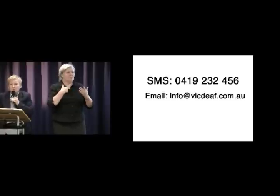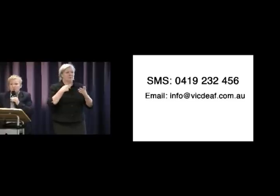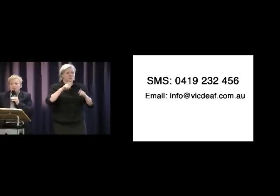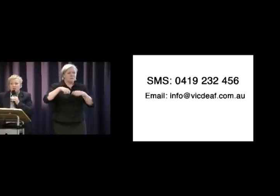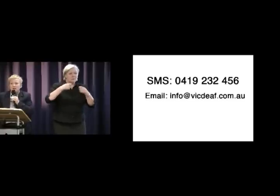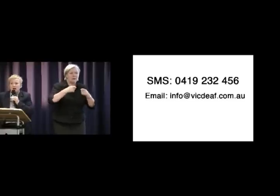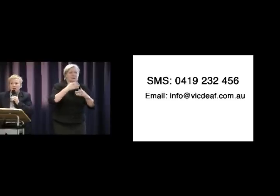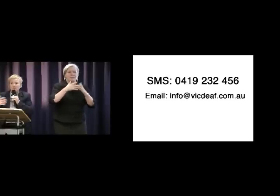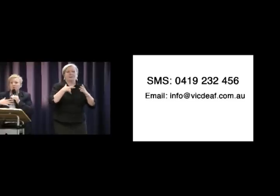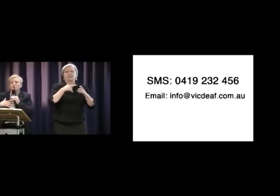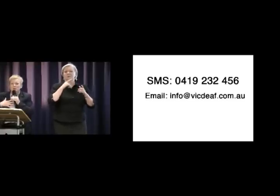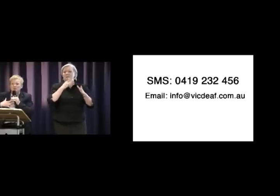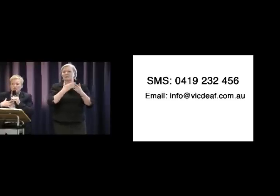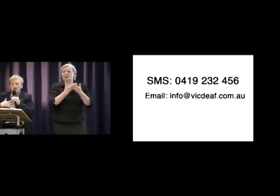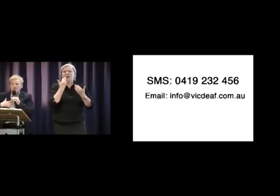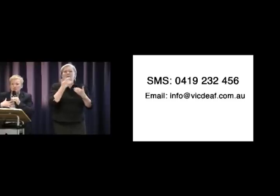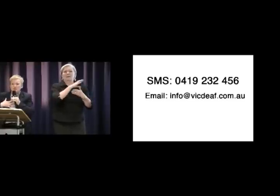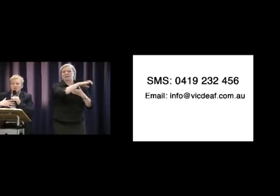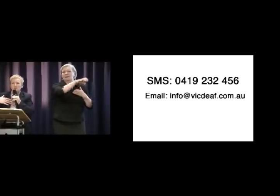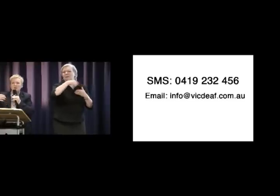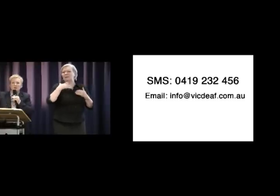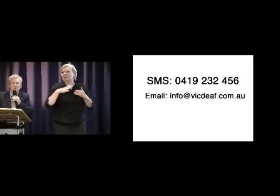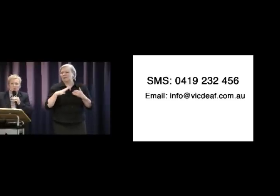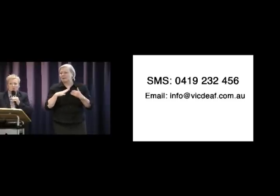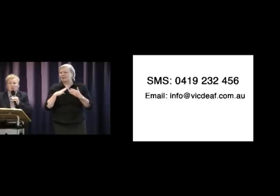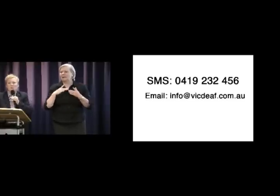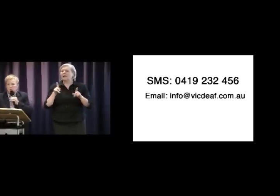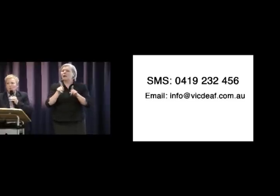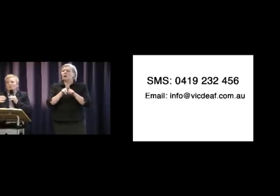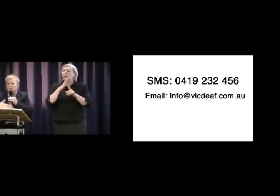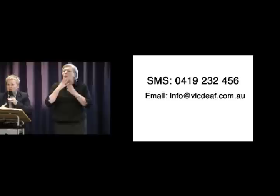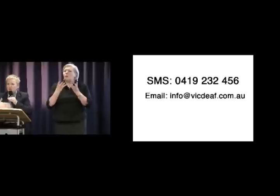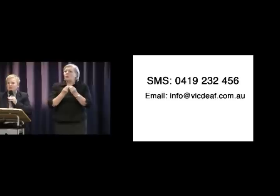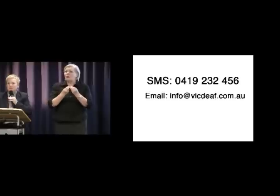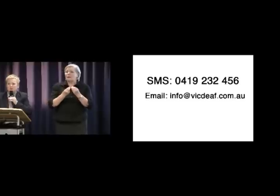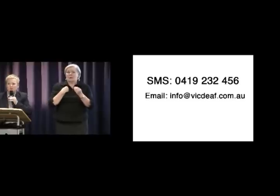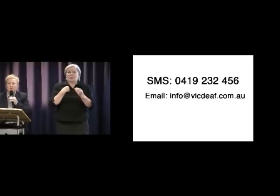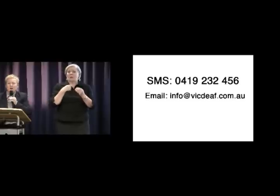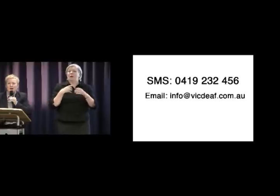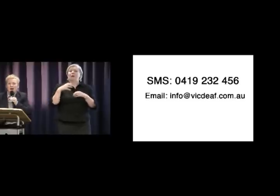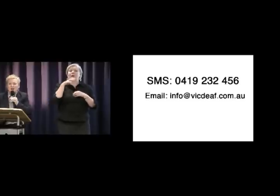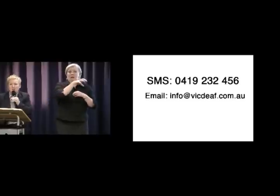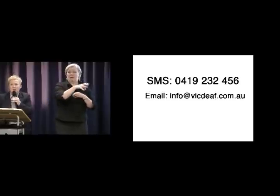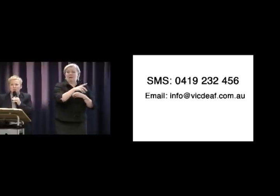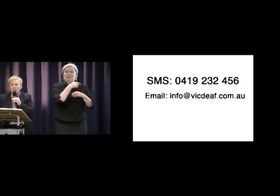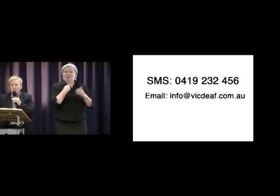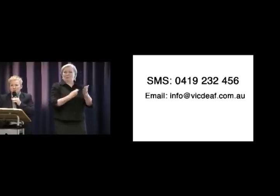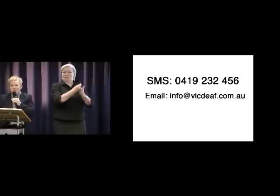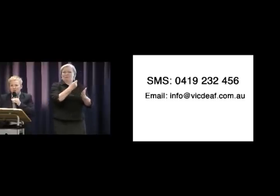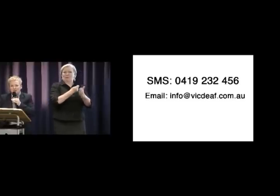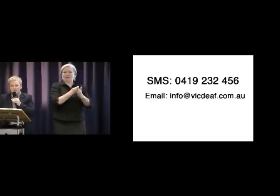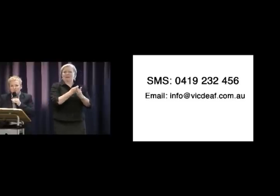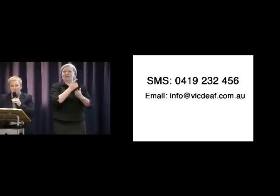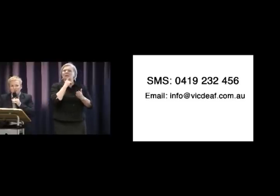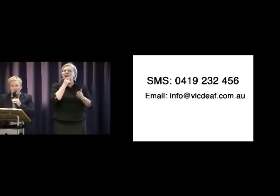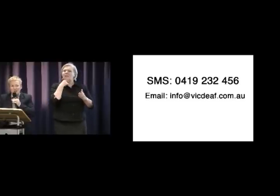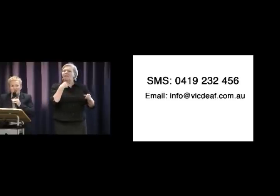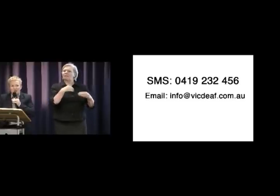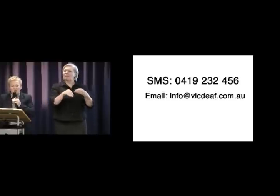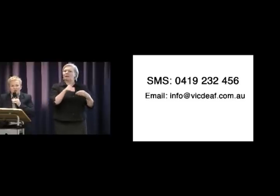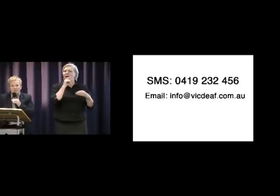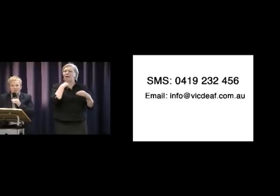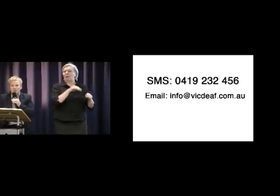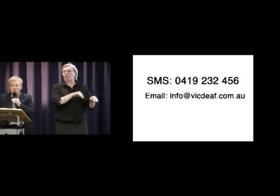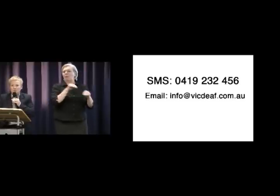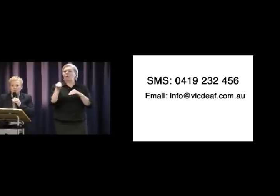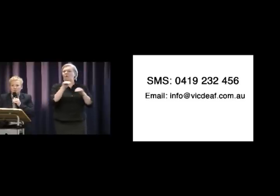great because you're in charge in some ways. You can move when you need to, and you can be a bit flexible around that